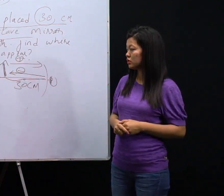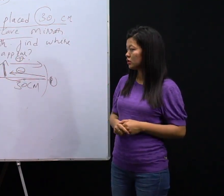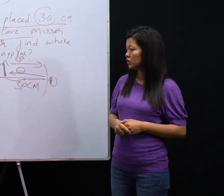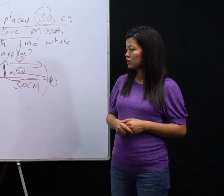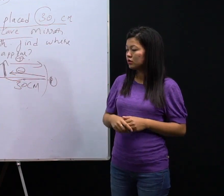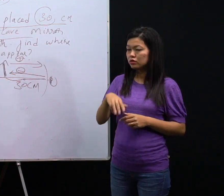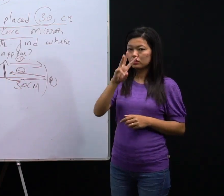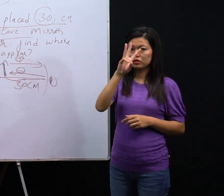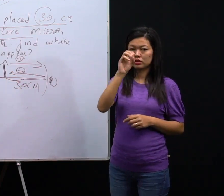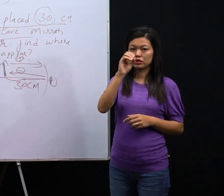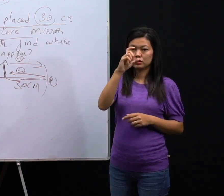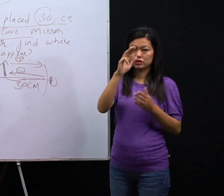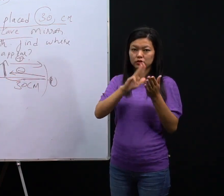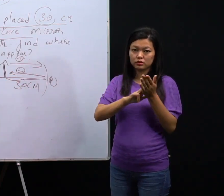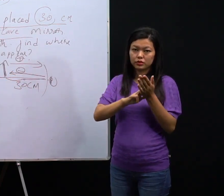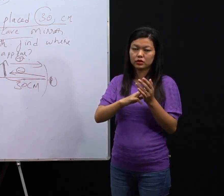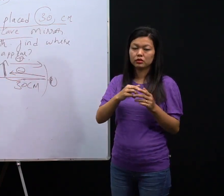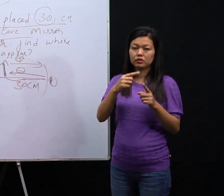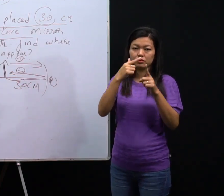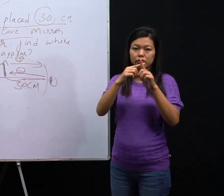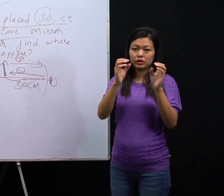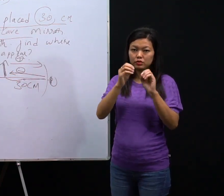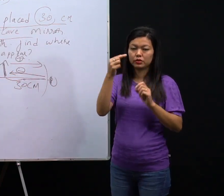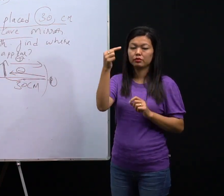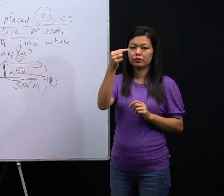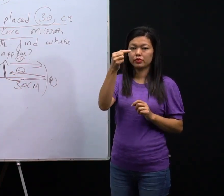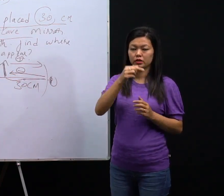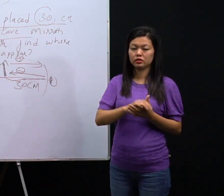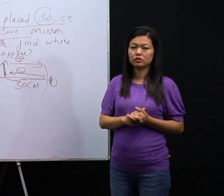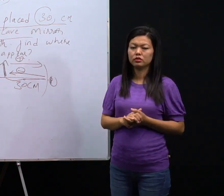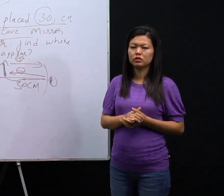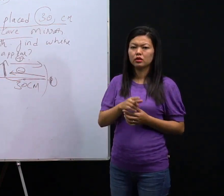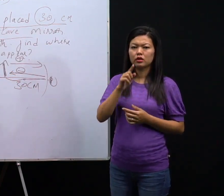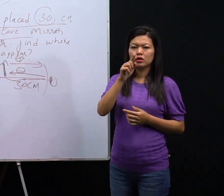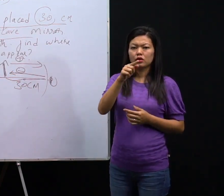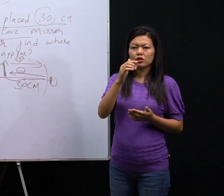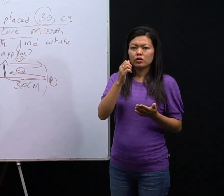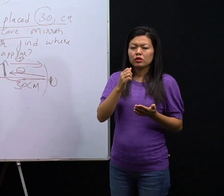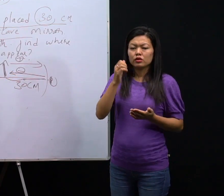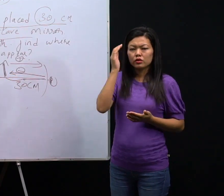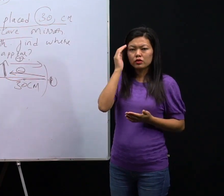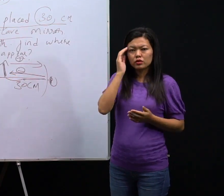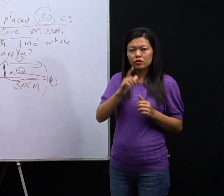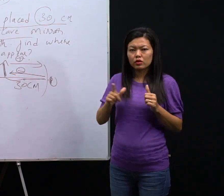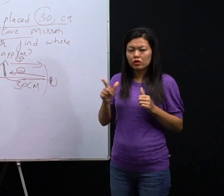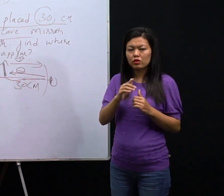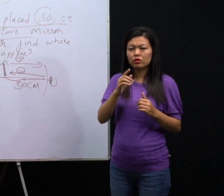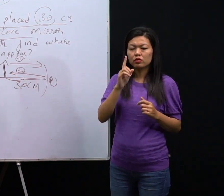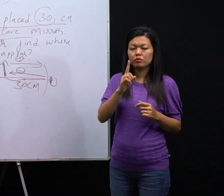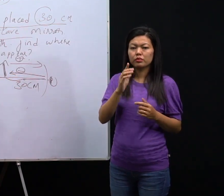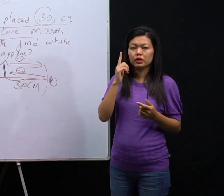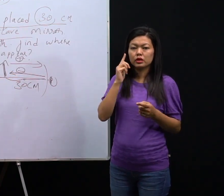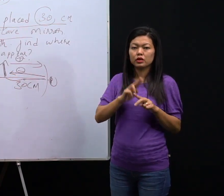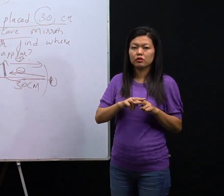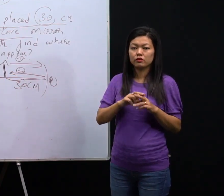30 centimeter. Clear? Even if you know everything, but if you make mistake in the sign, then your all the answer will